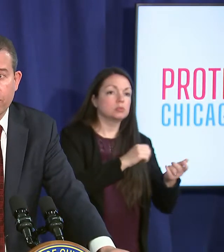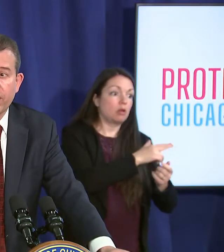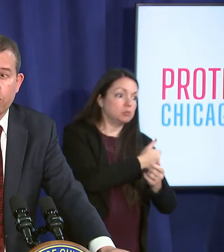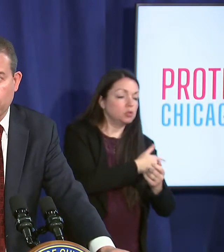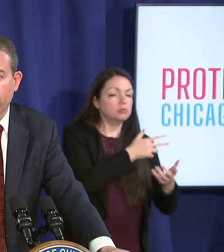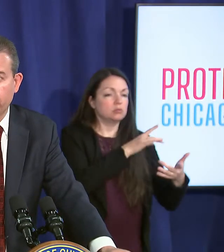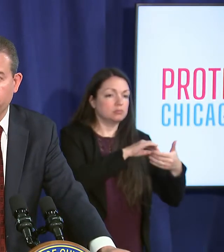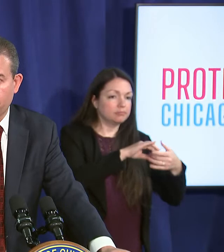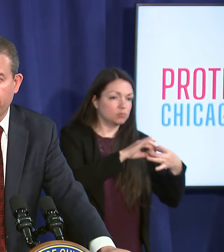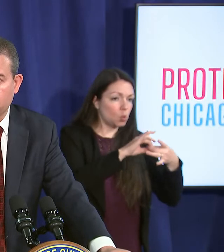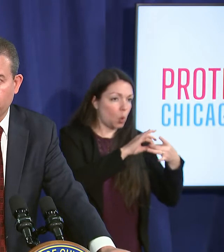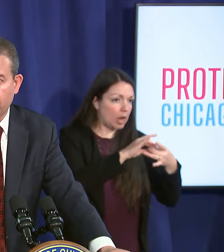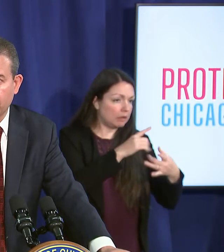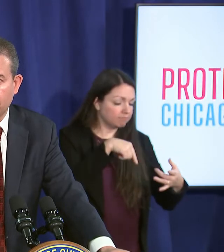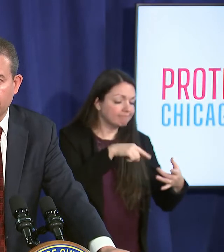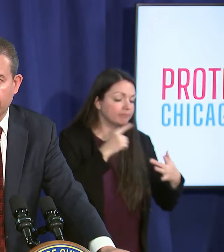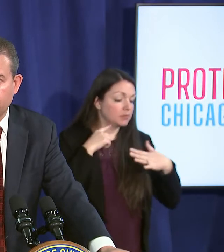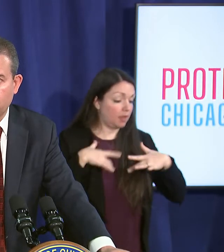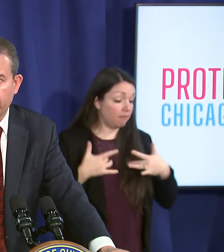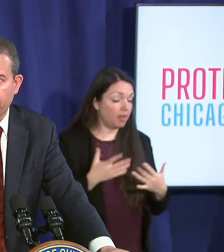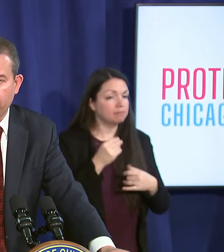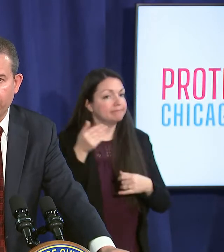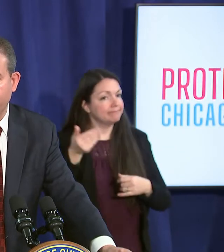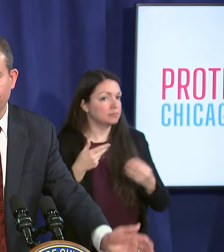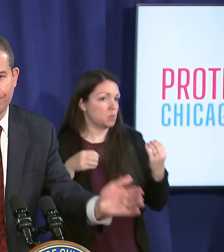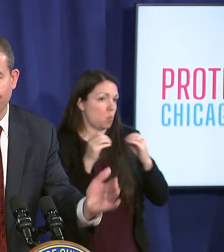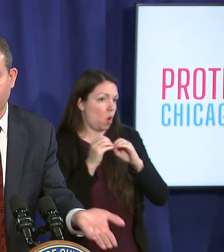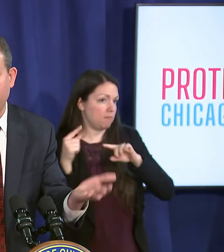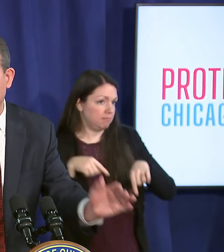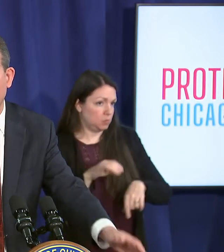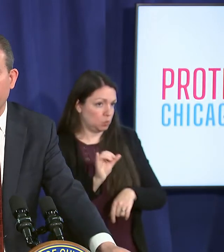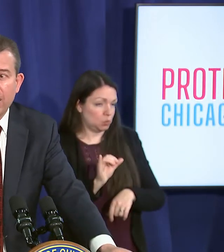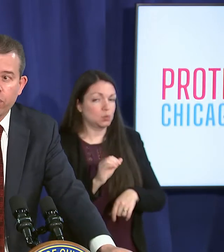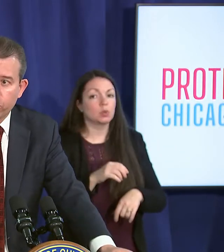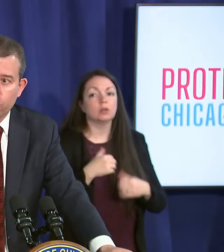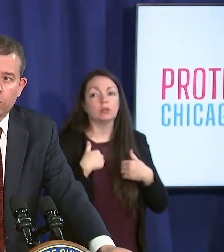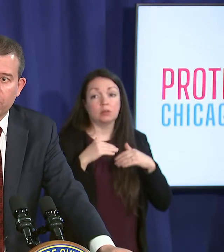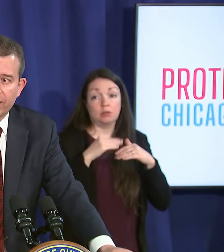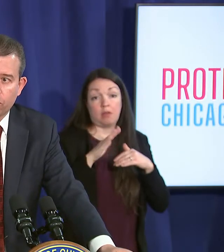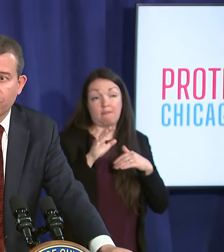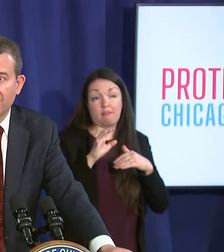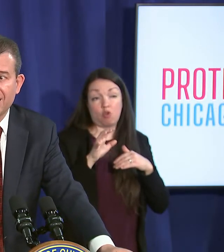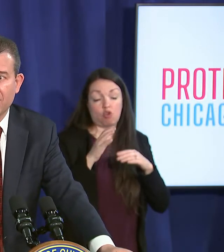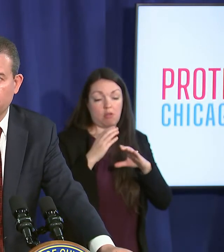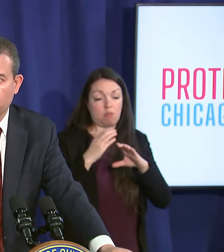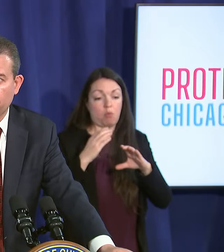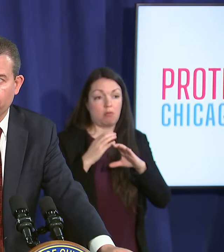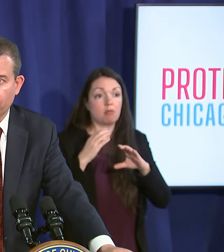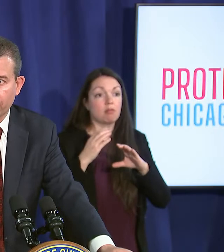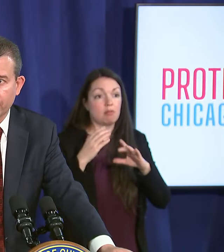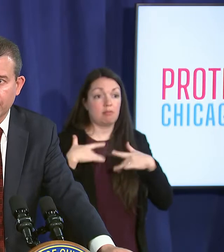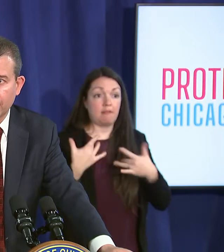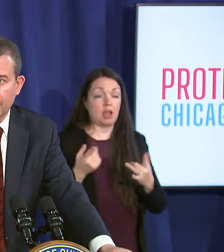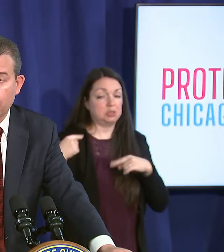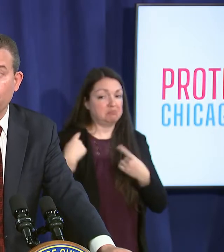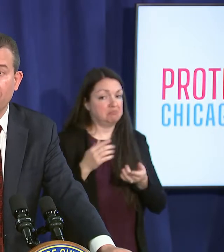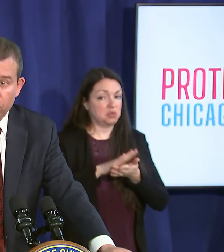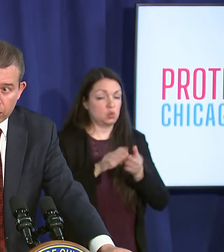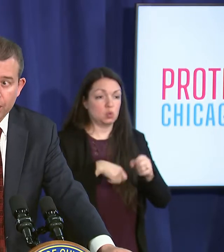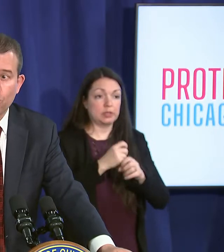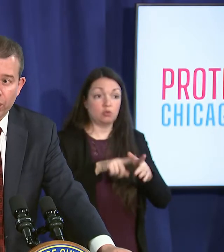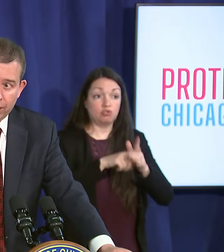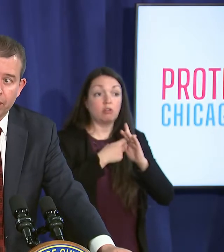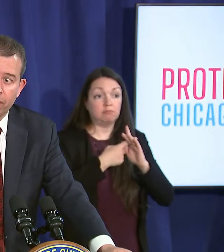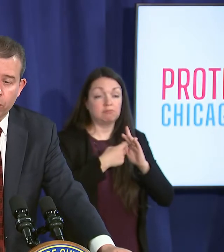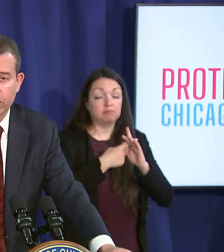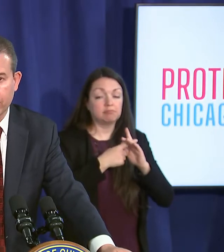and then we're inviting more partners to come in as well. But we had over 500 mobile events that we've done since the school year started. But we are